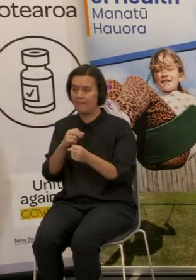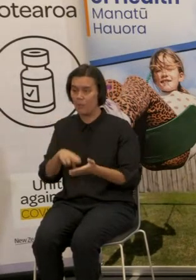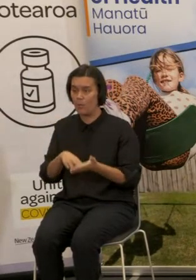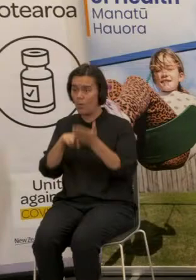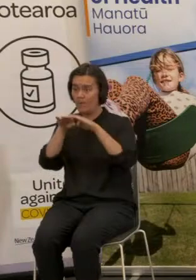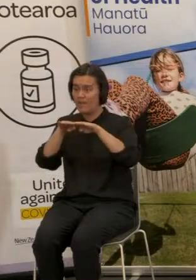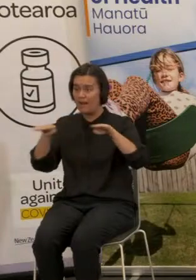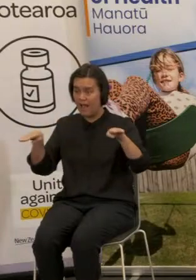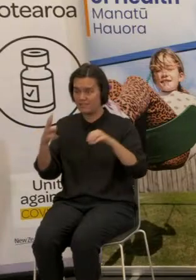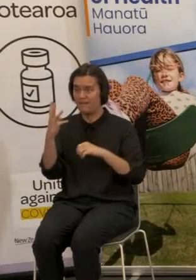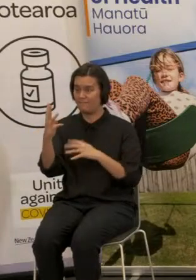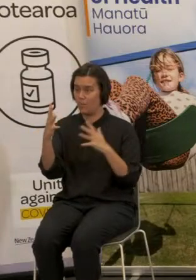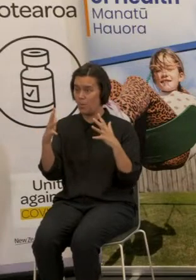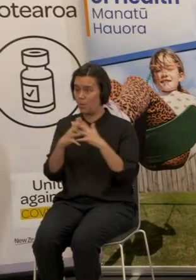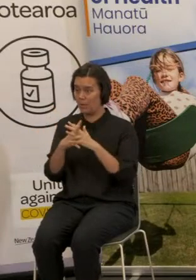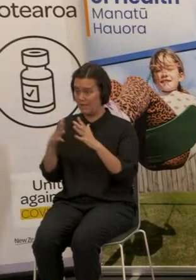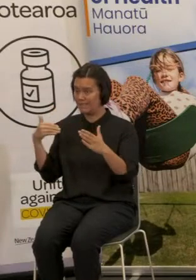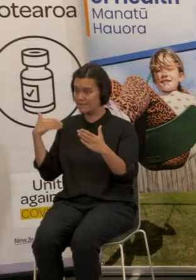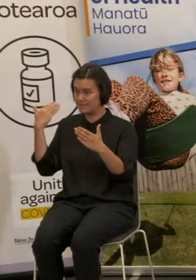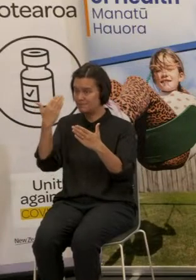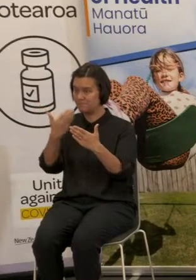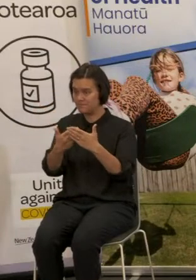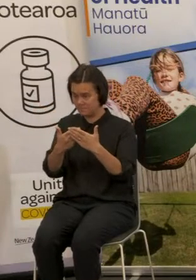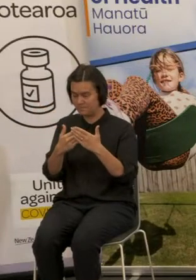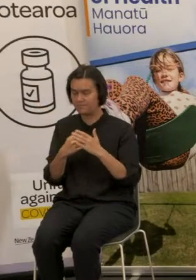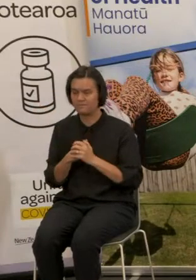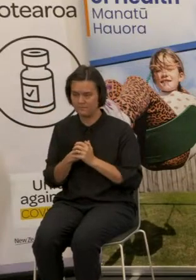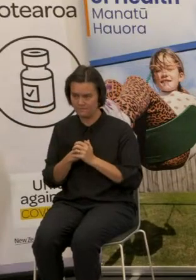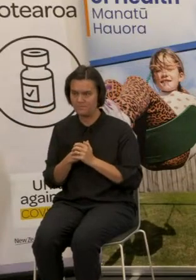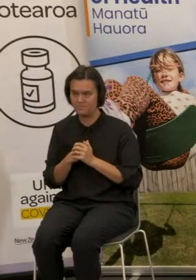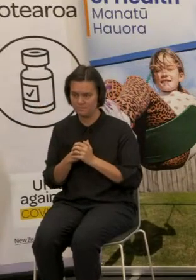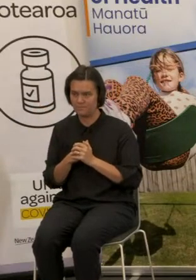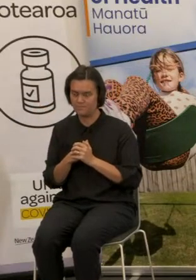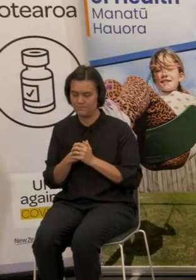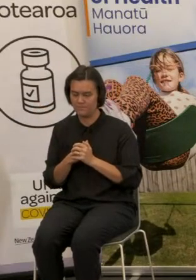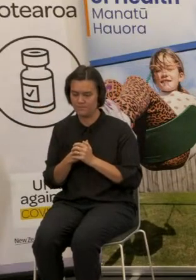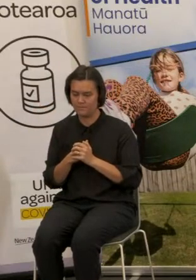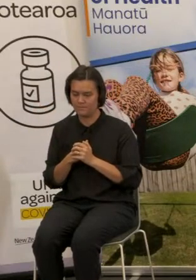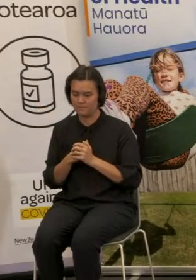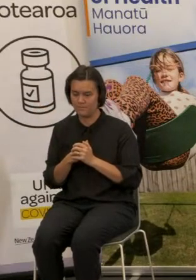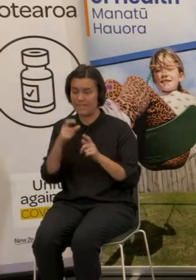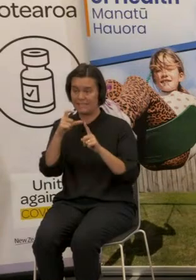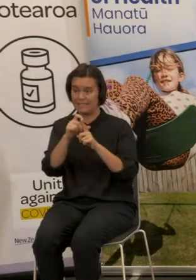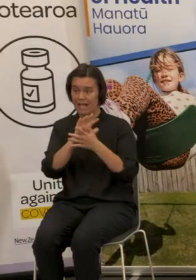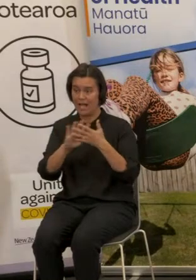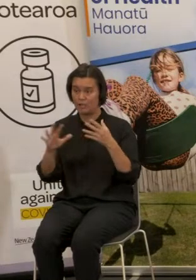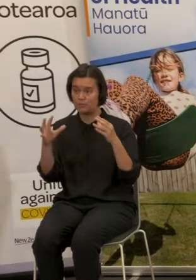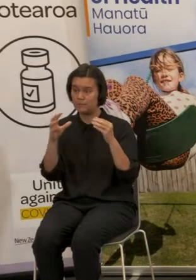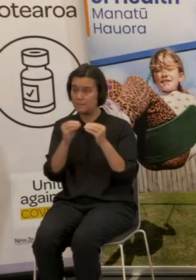4 weeks, you'll see thereabouts figures that look like this. The DHB